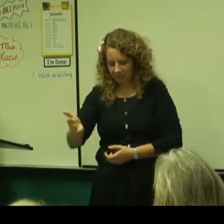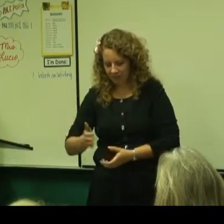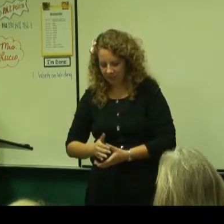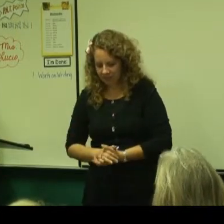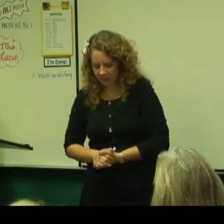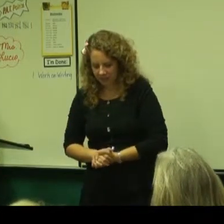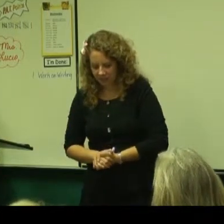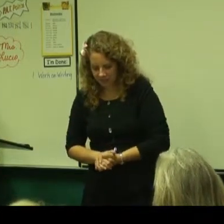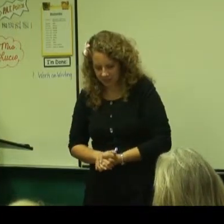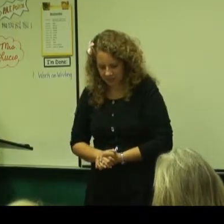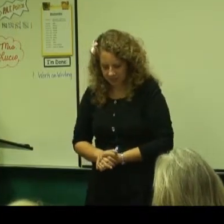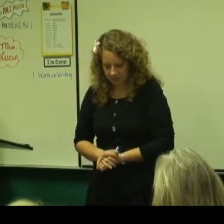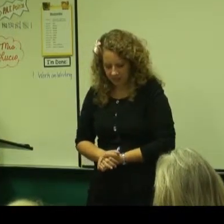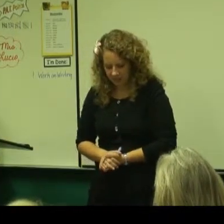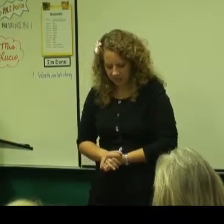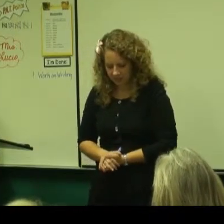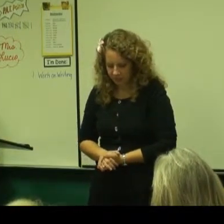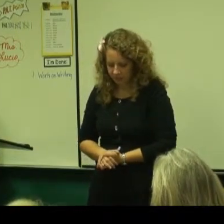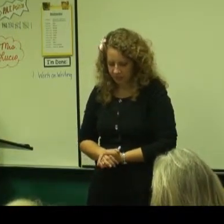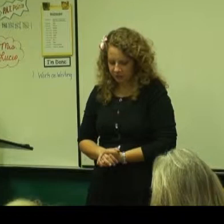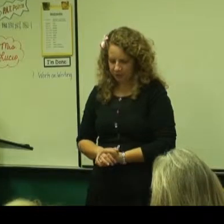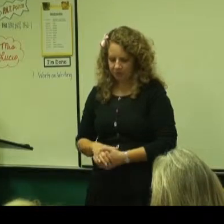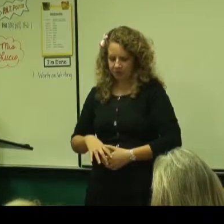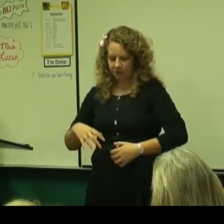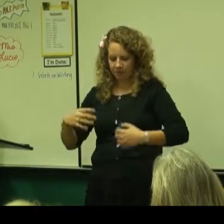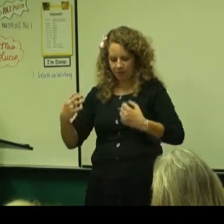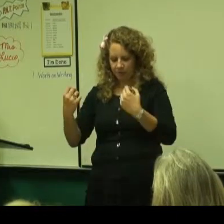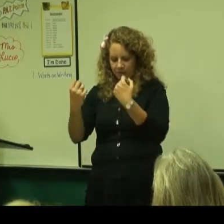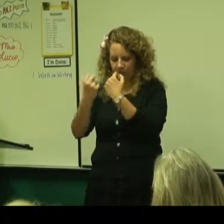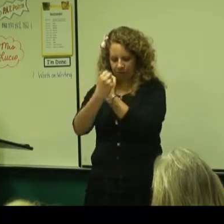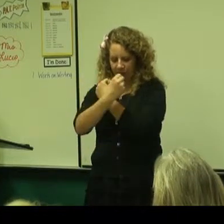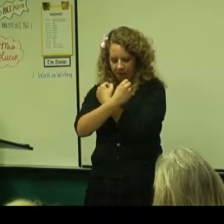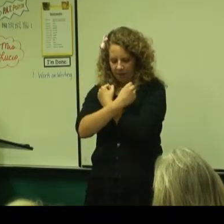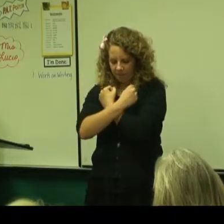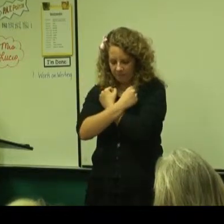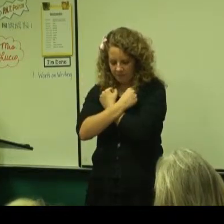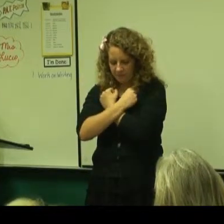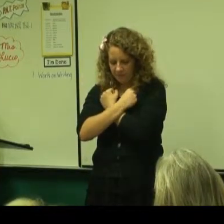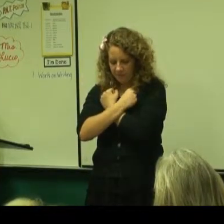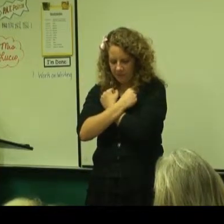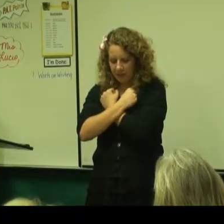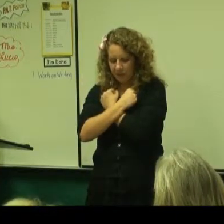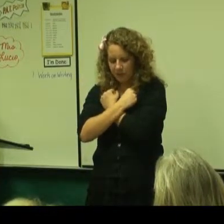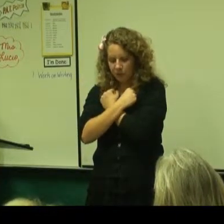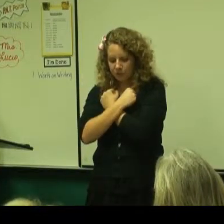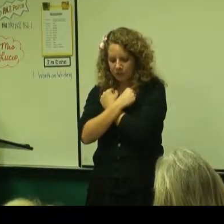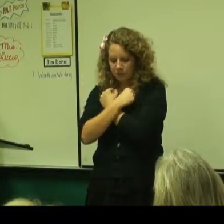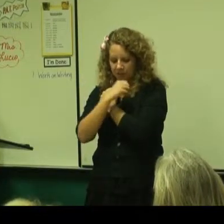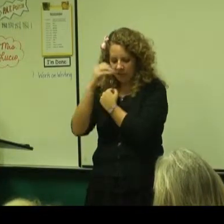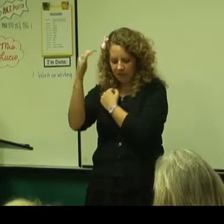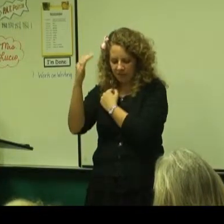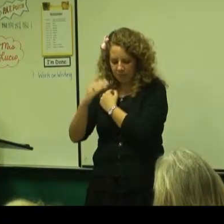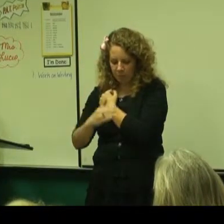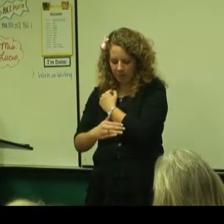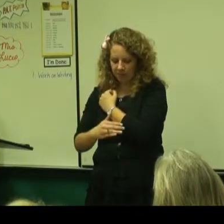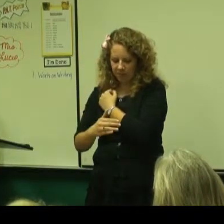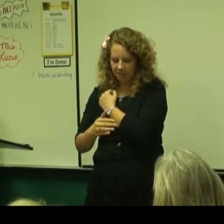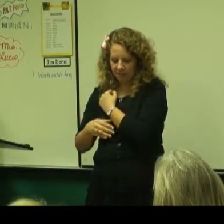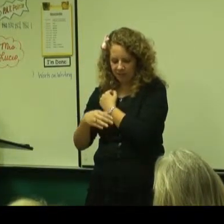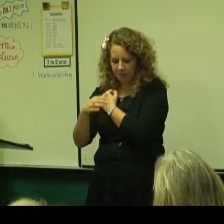And then it says, love never fails you. So love And so this one, since all of them were positive, then I